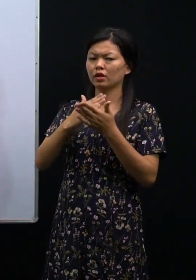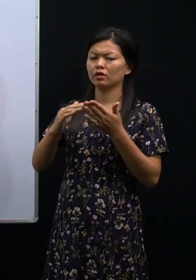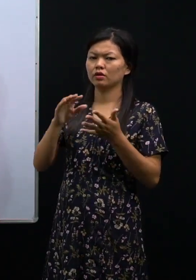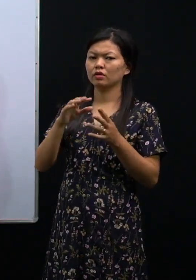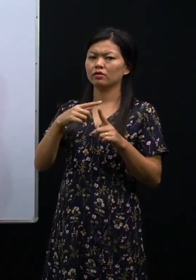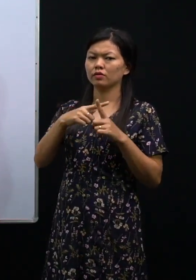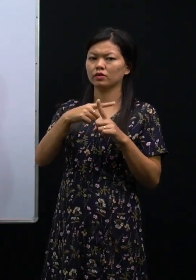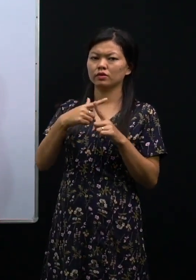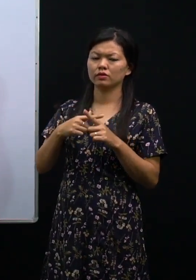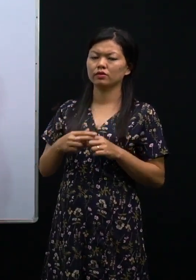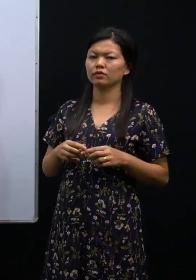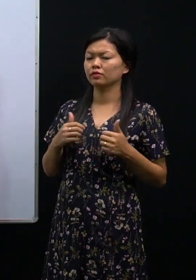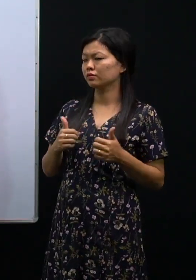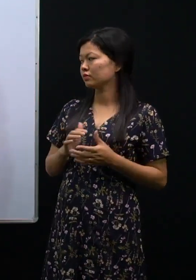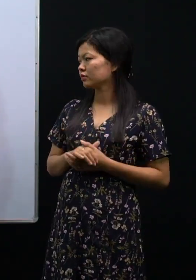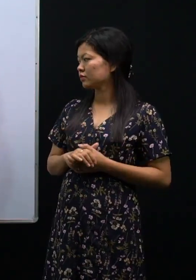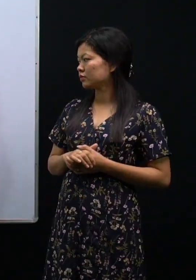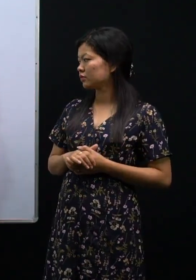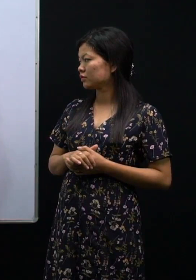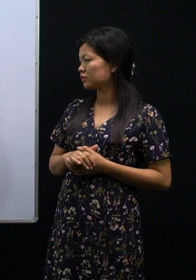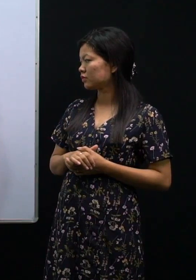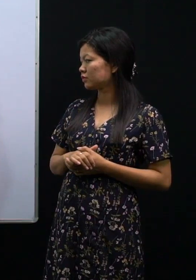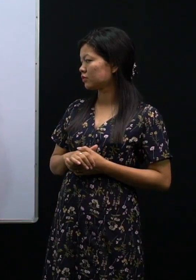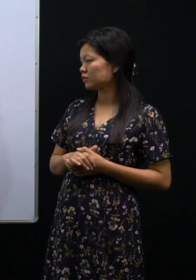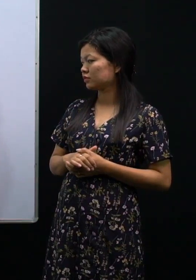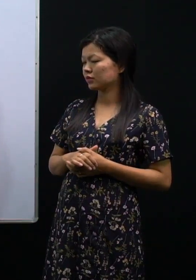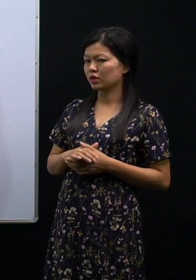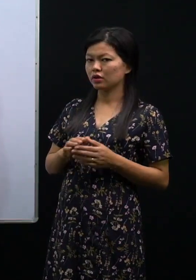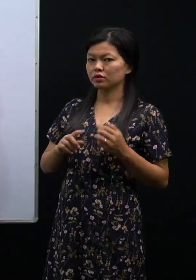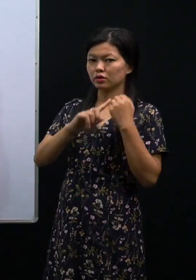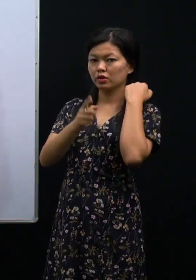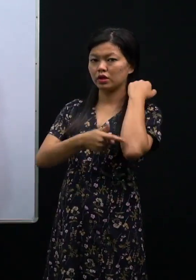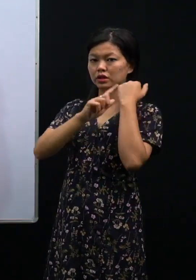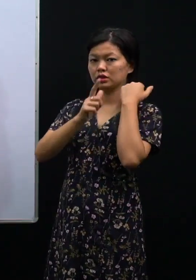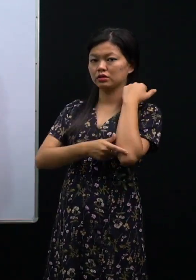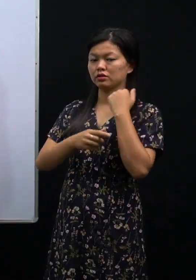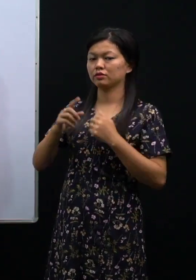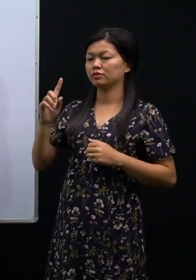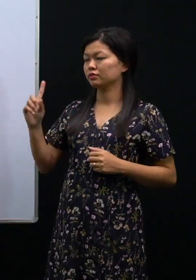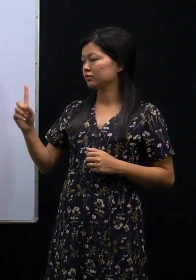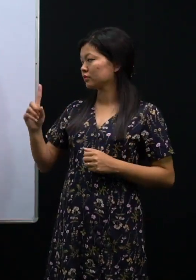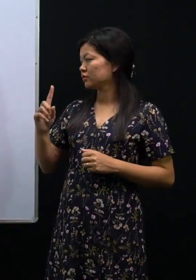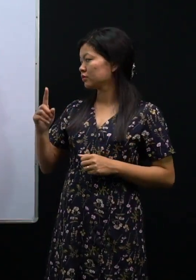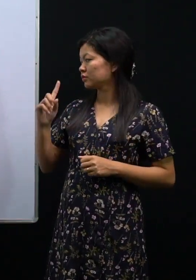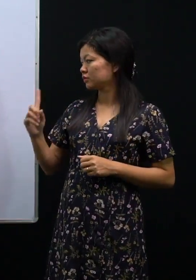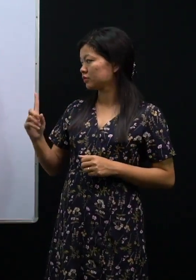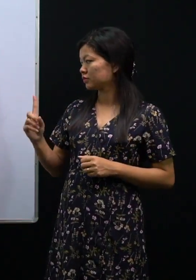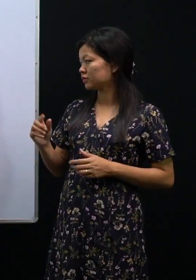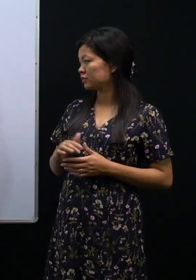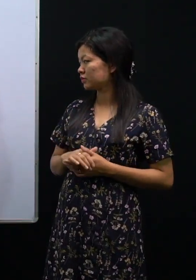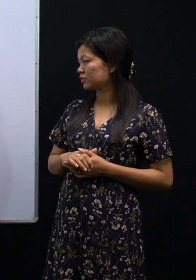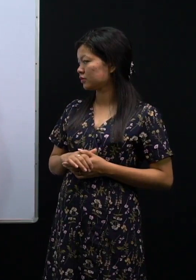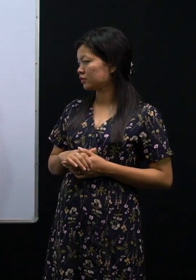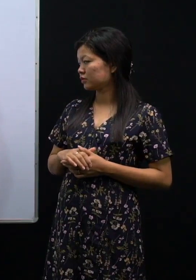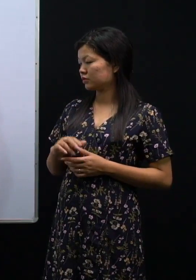also. First one, 1, 0, 0, that is 1. Then second term, 2, 0, 0,